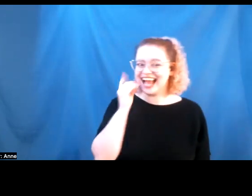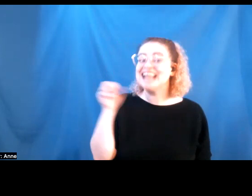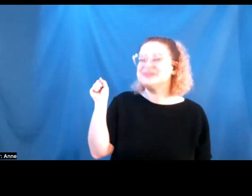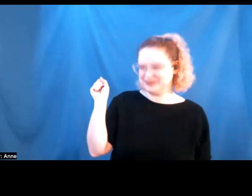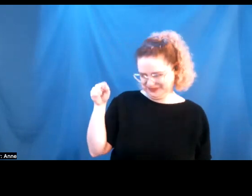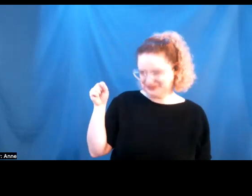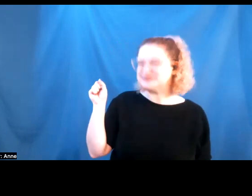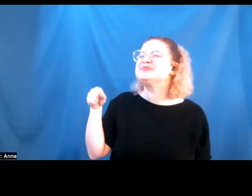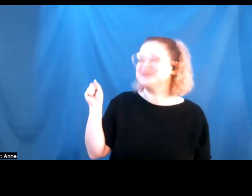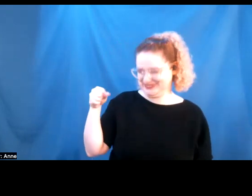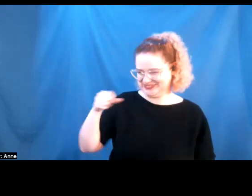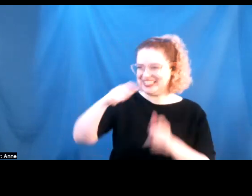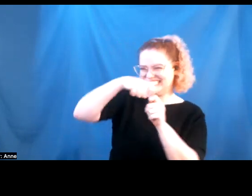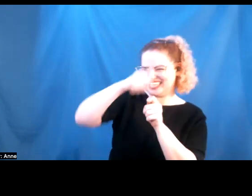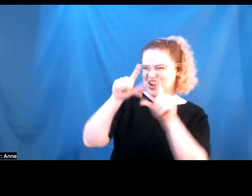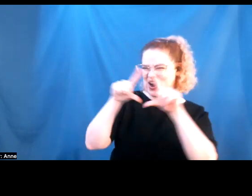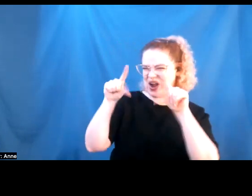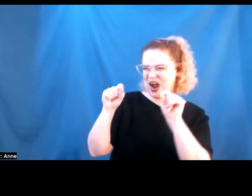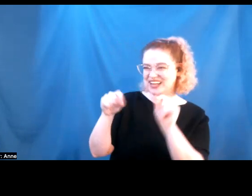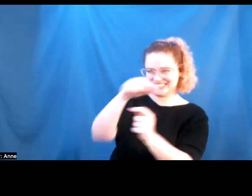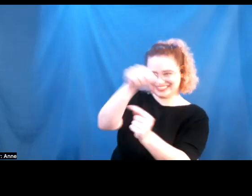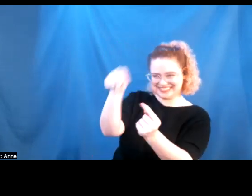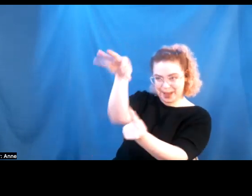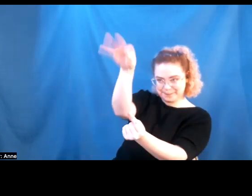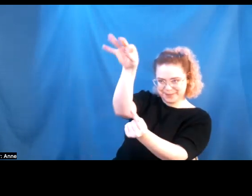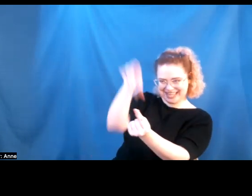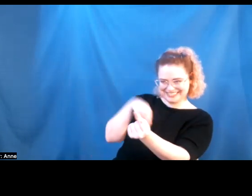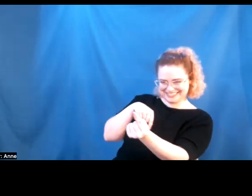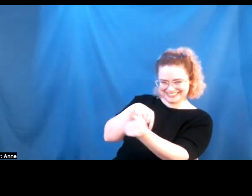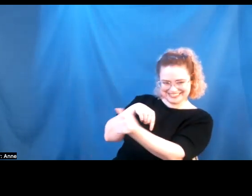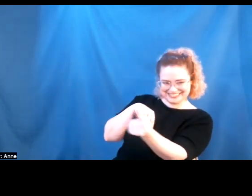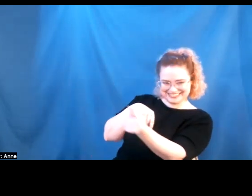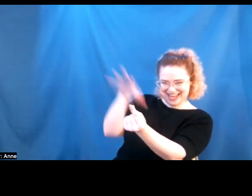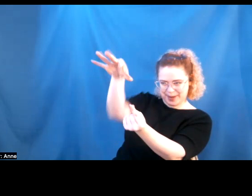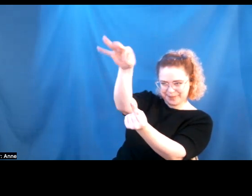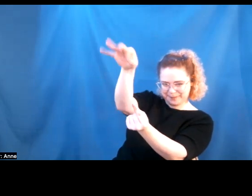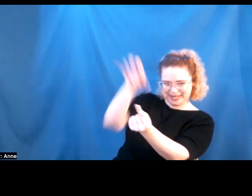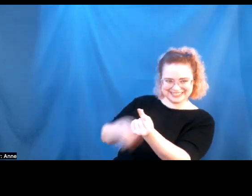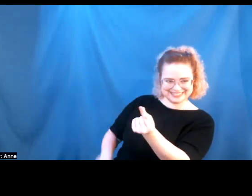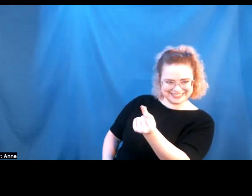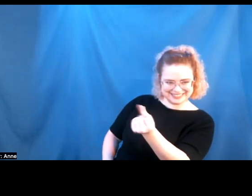her cards. She signs pick. She's got her cards out there.